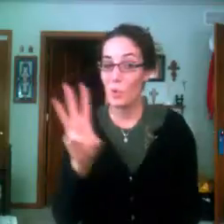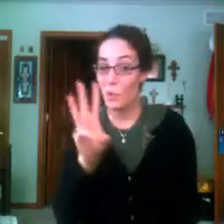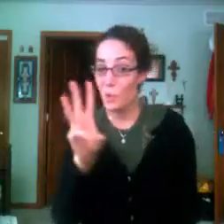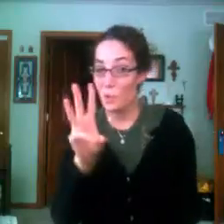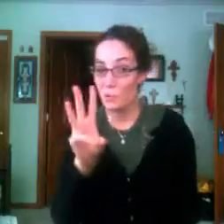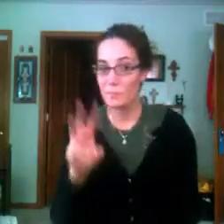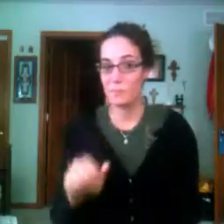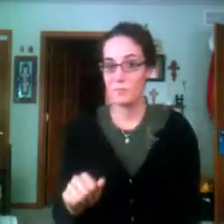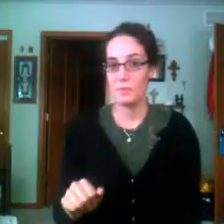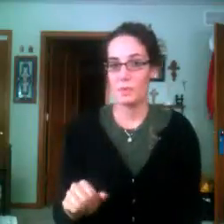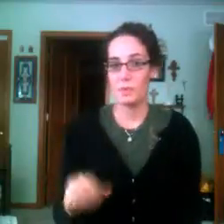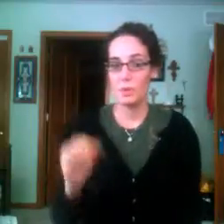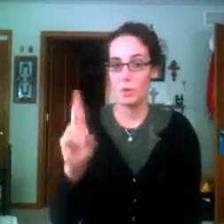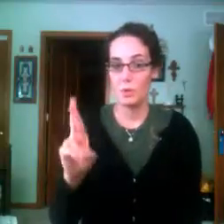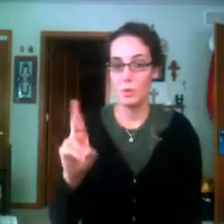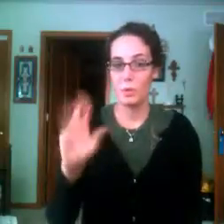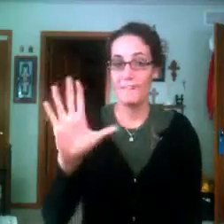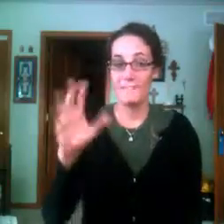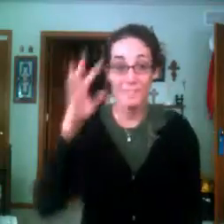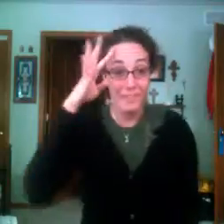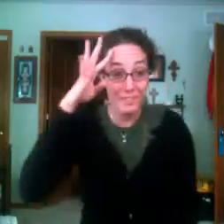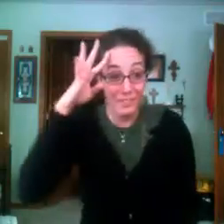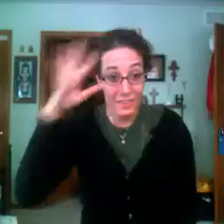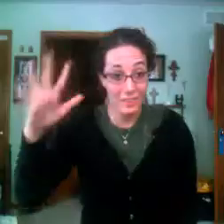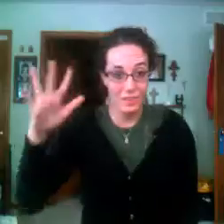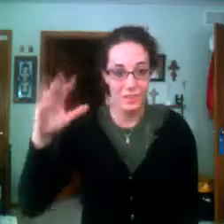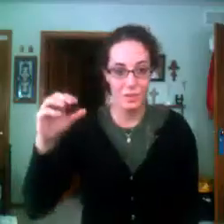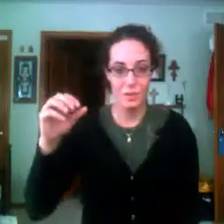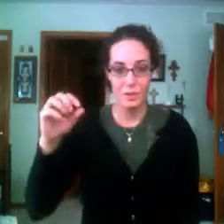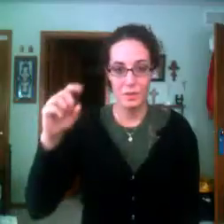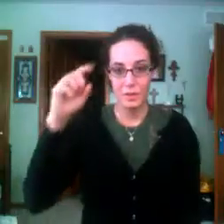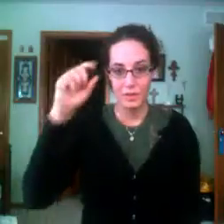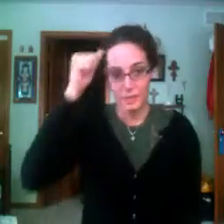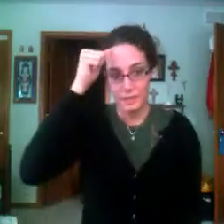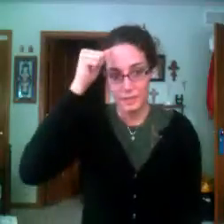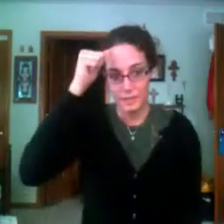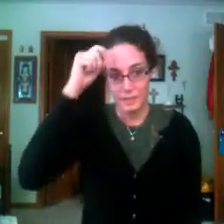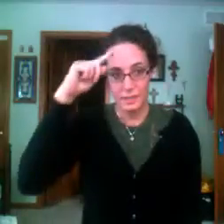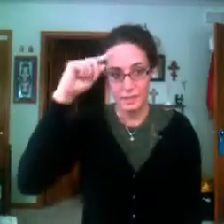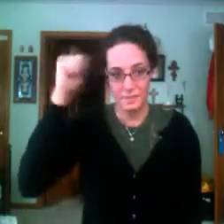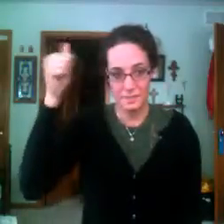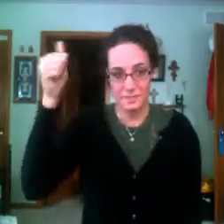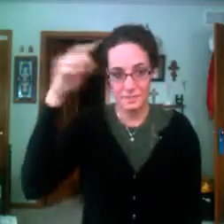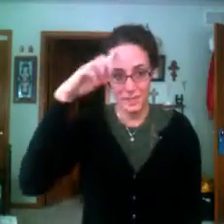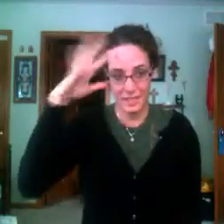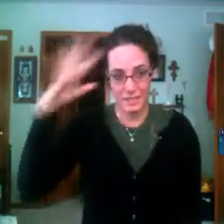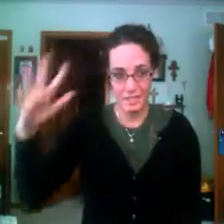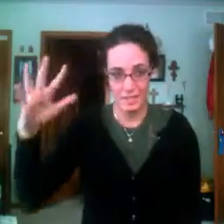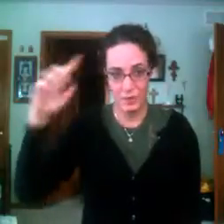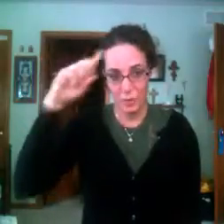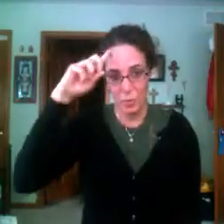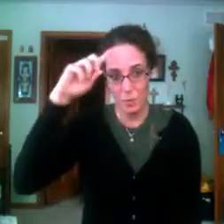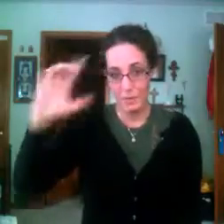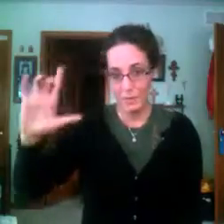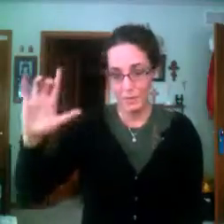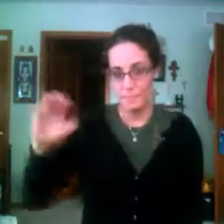or 5 cents, a penny, a dime. We have different values that are actually smaller than 1 unit.